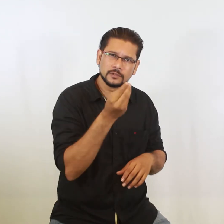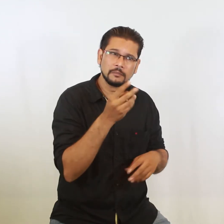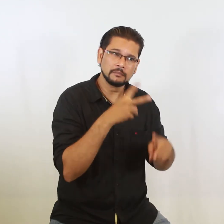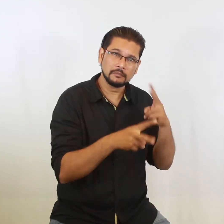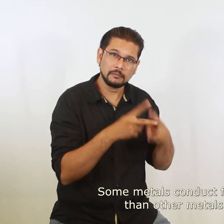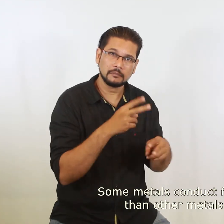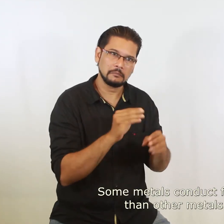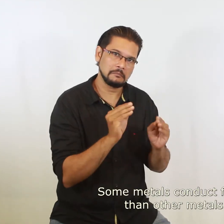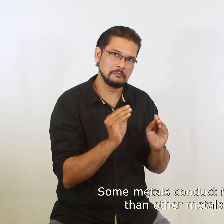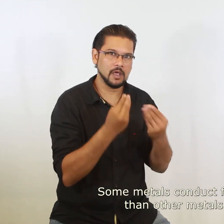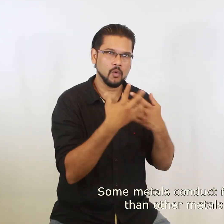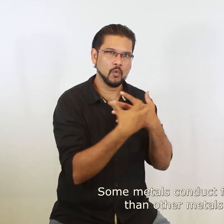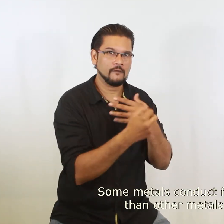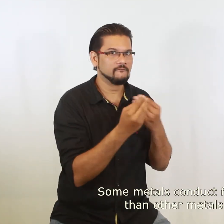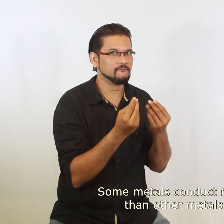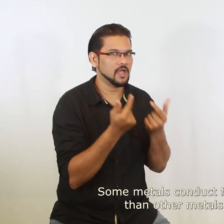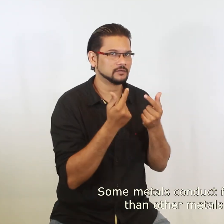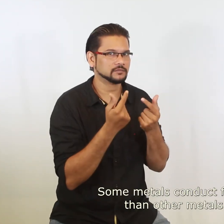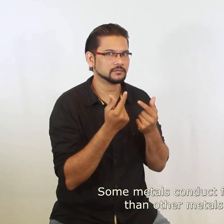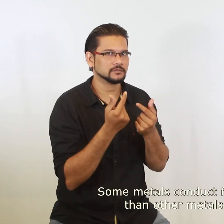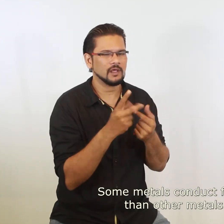Some metals conduct faster than other metals.